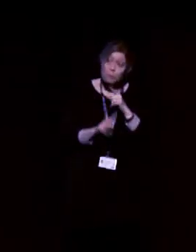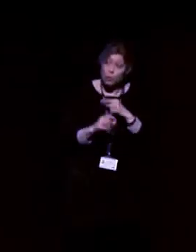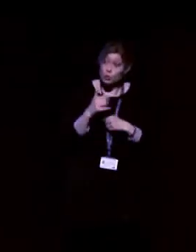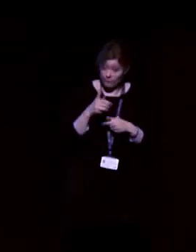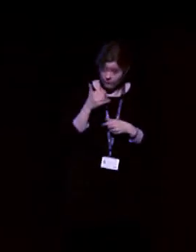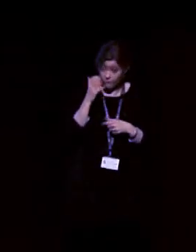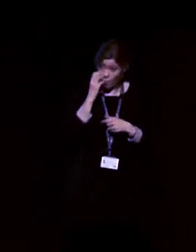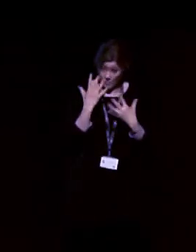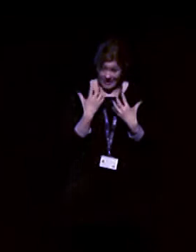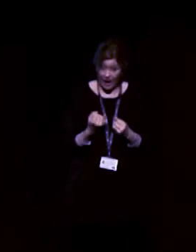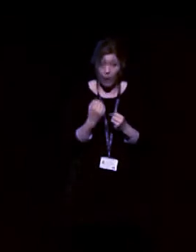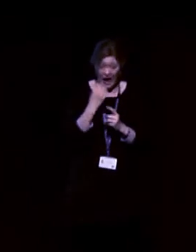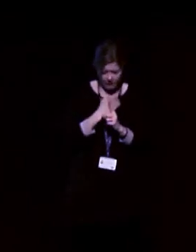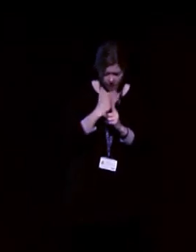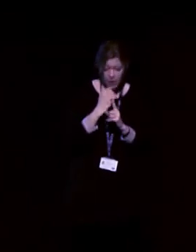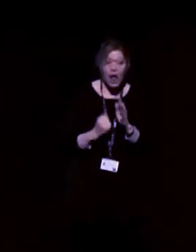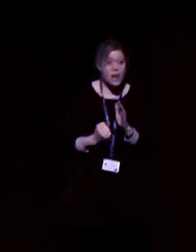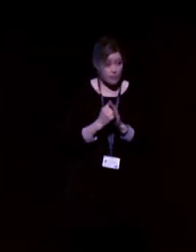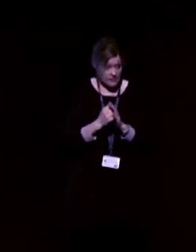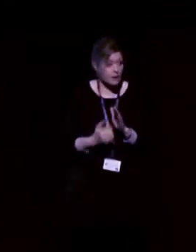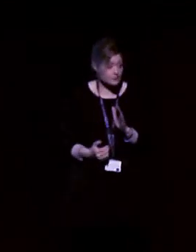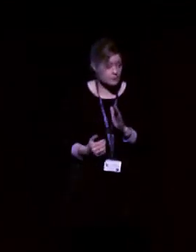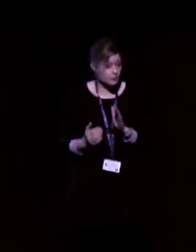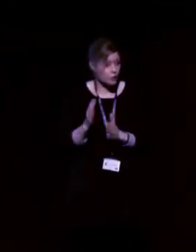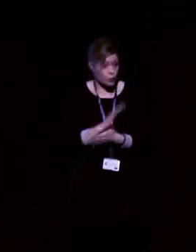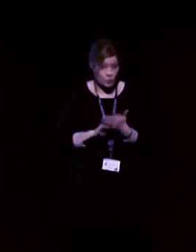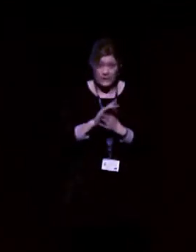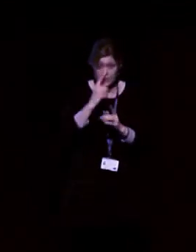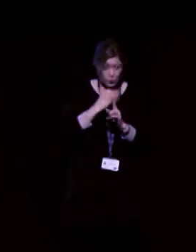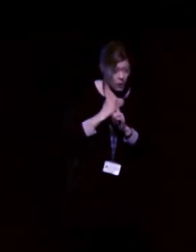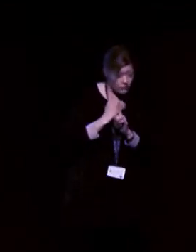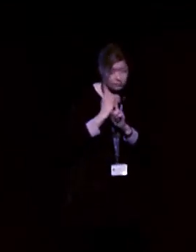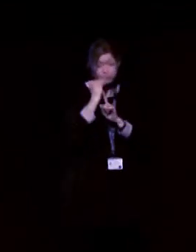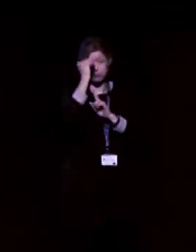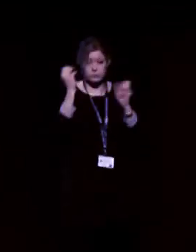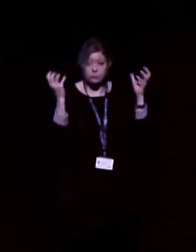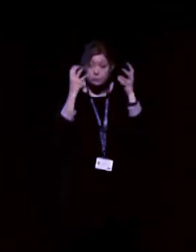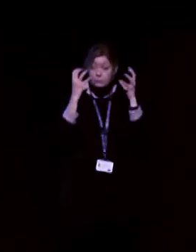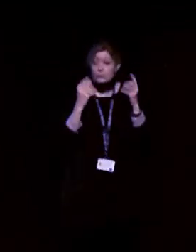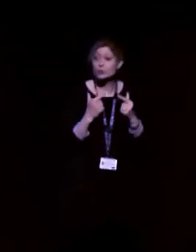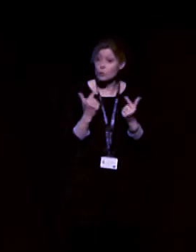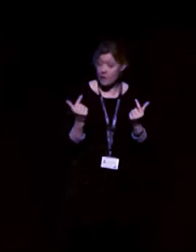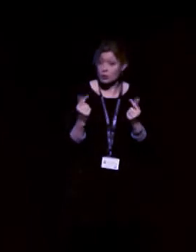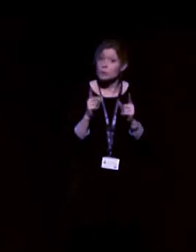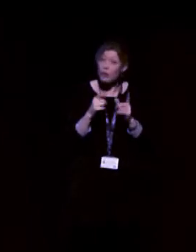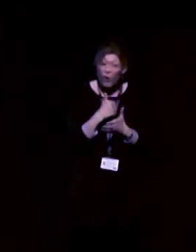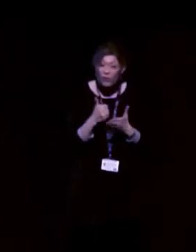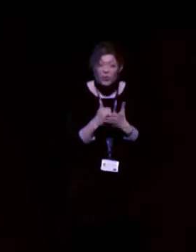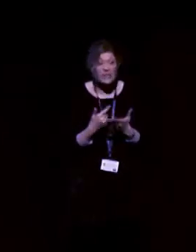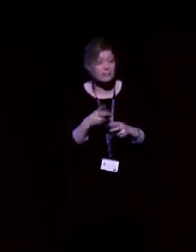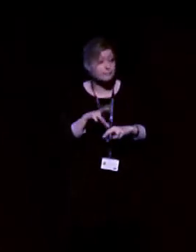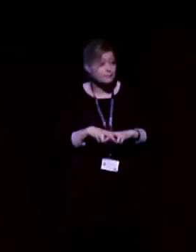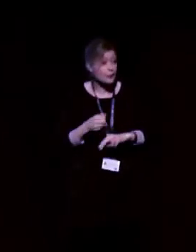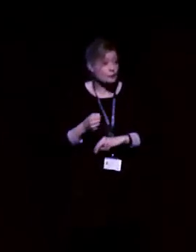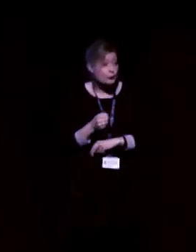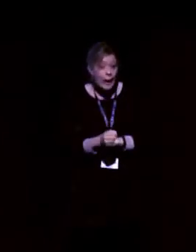limiter, and which prevents the overplay of sound. But quite frequently people, if they're on a train where there's